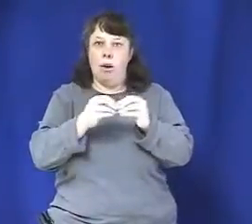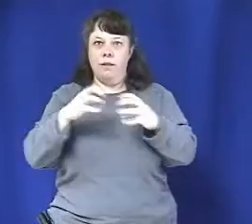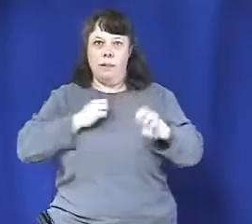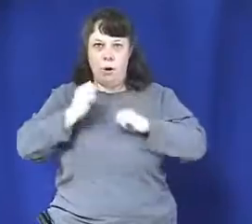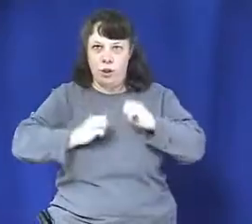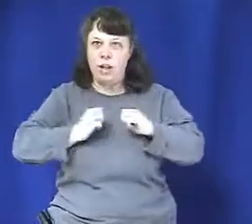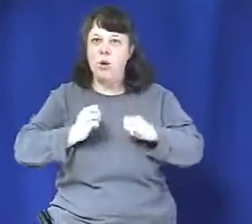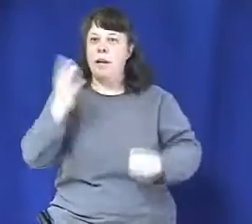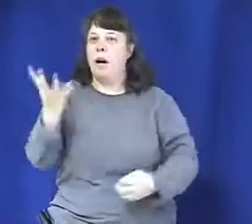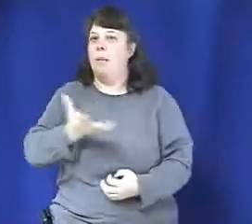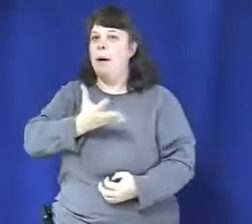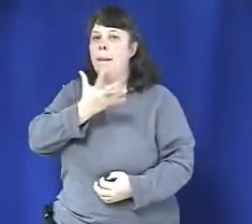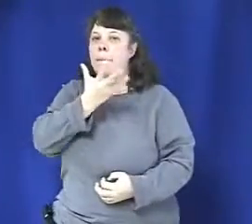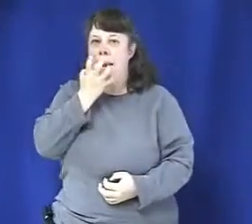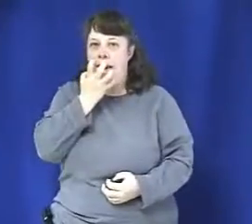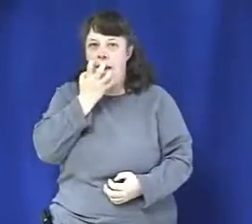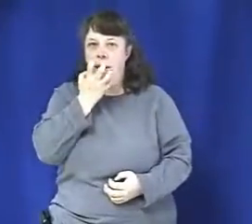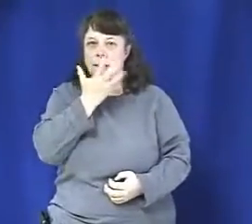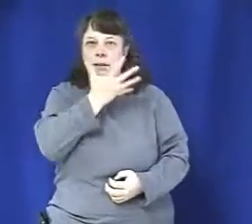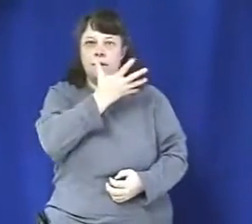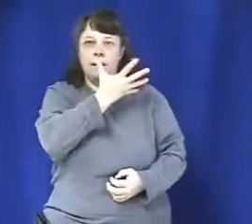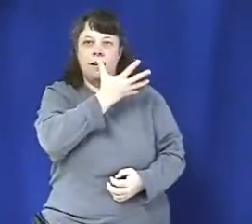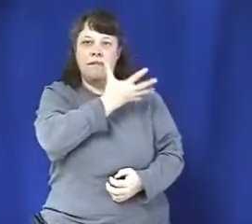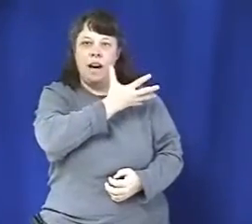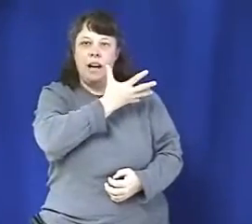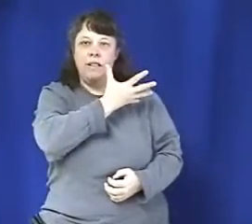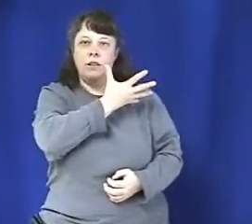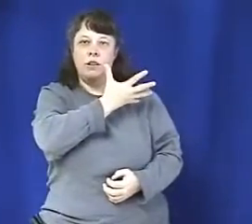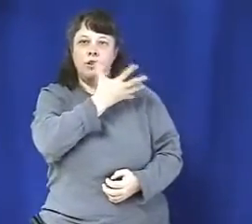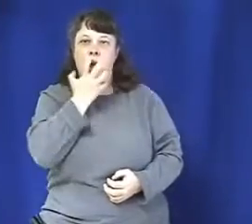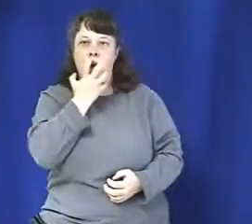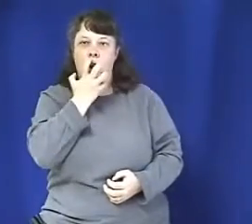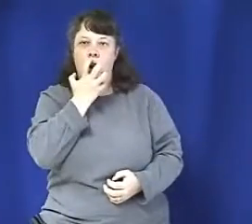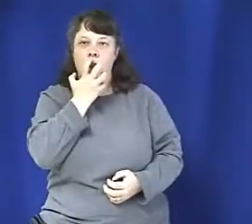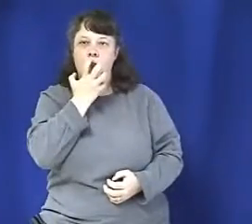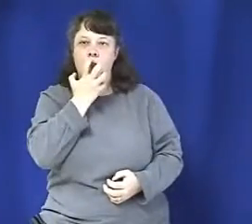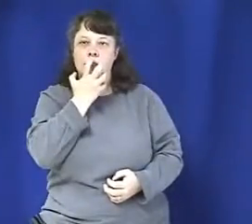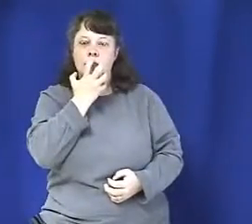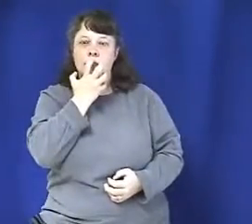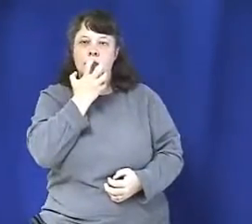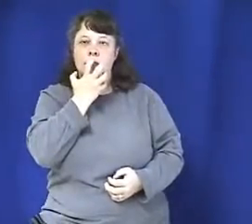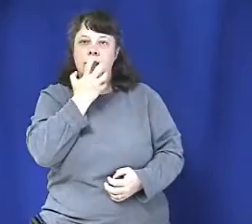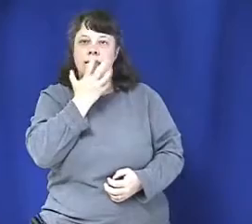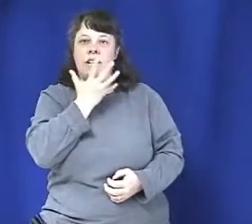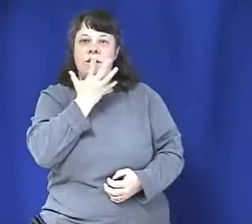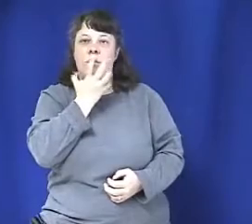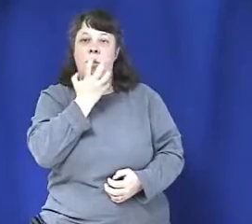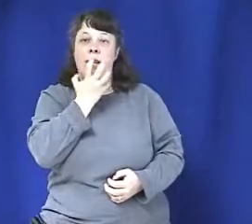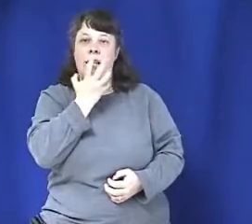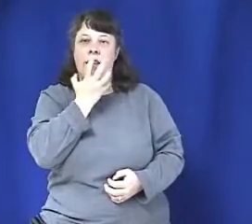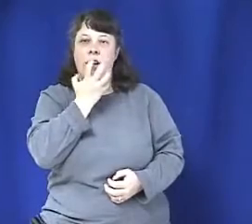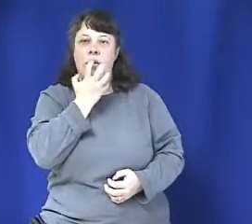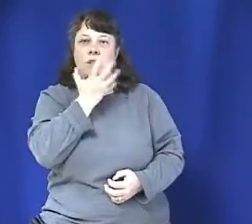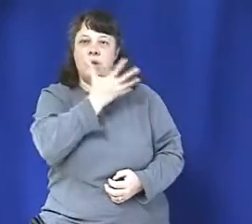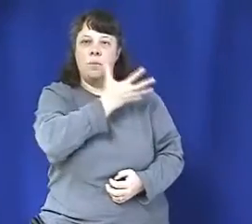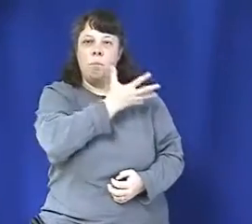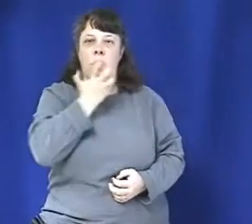more emotion, and you become mad. 5 to a claw. Instead of wiggling though, this one's